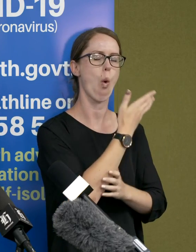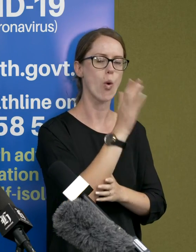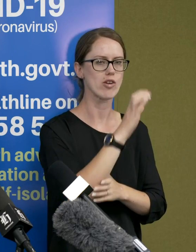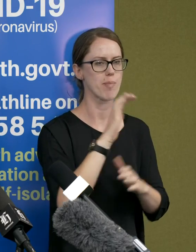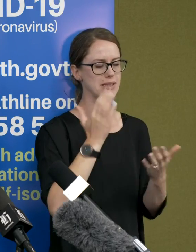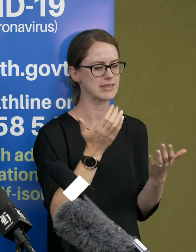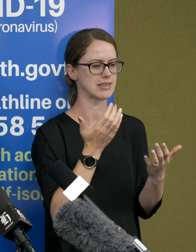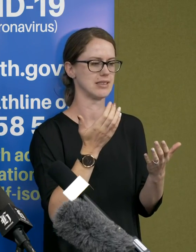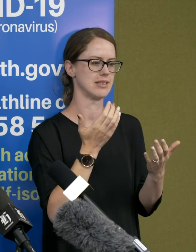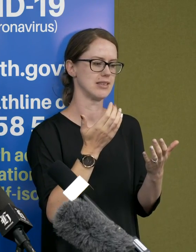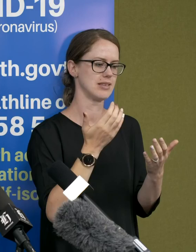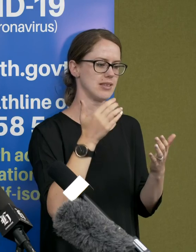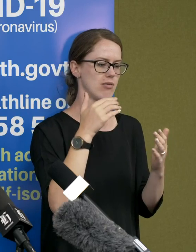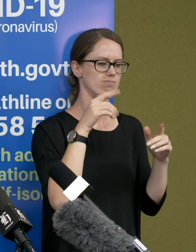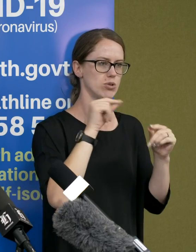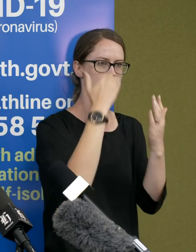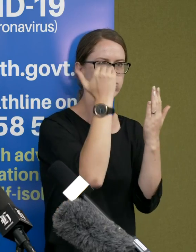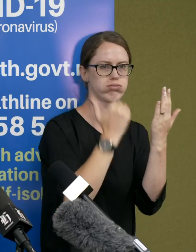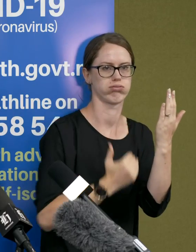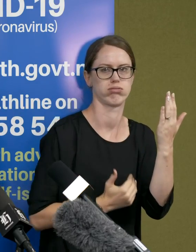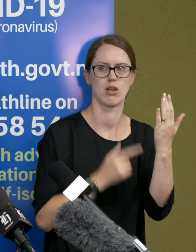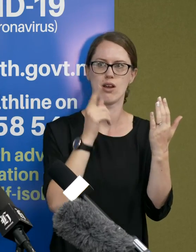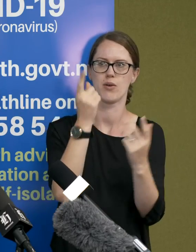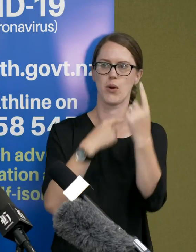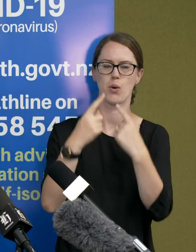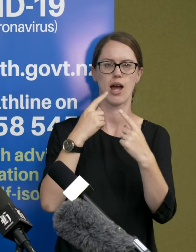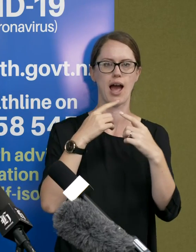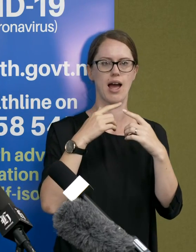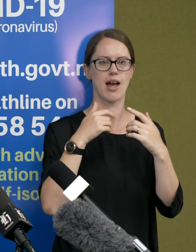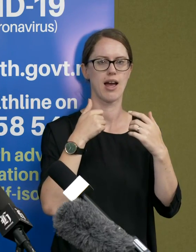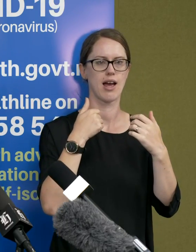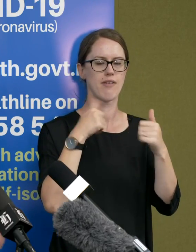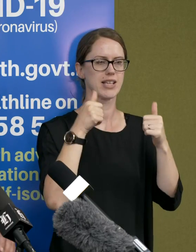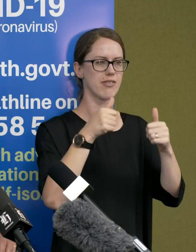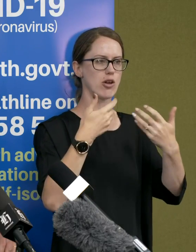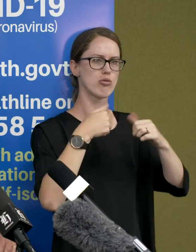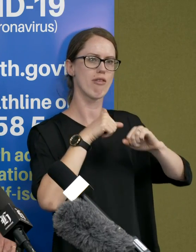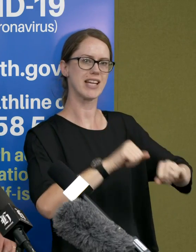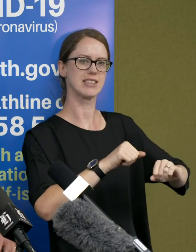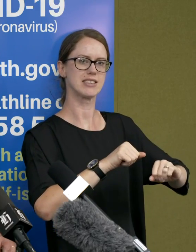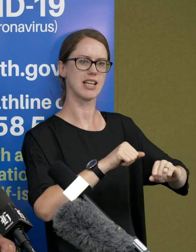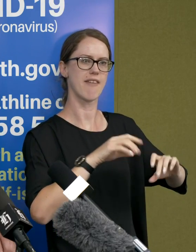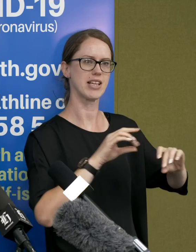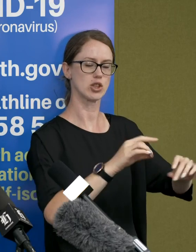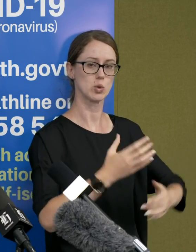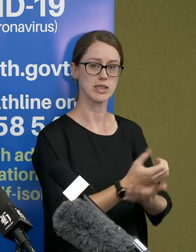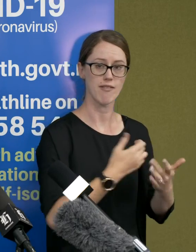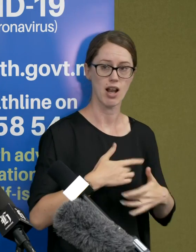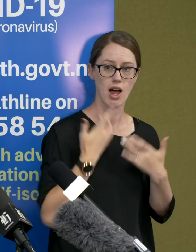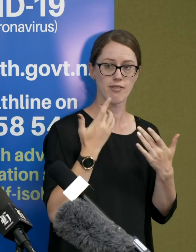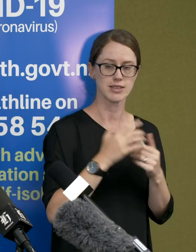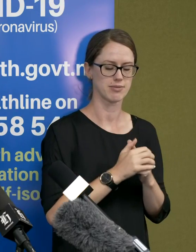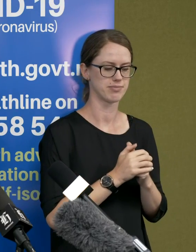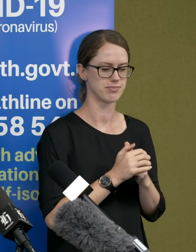a comprehensive approach, and he describes the most effective way to prevent infections and save lives is